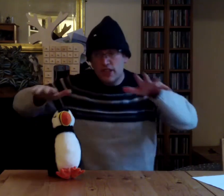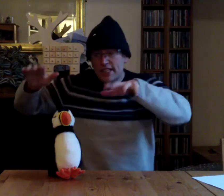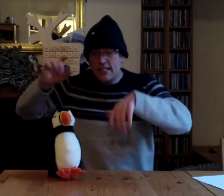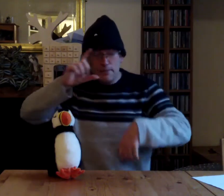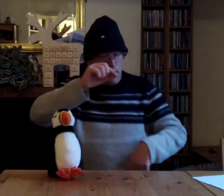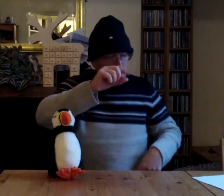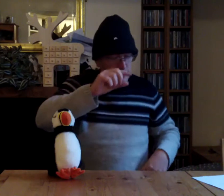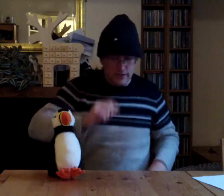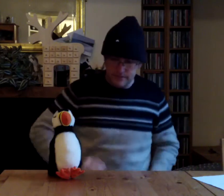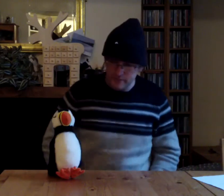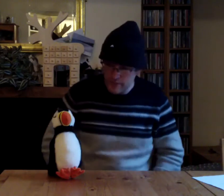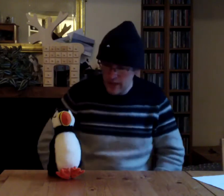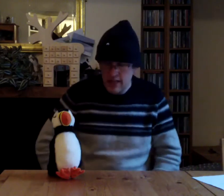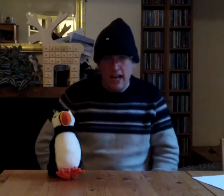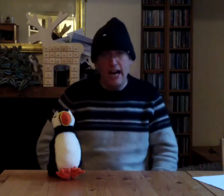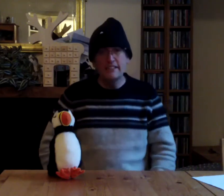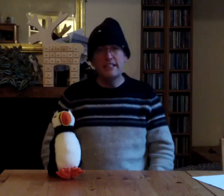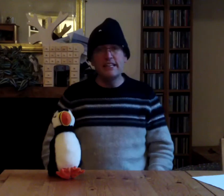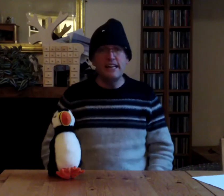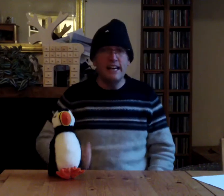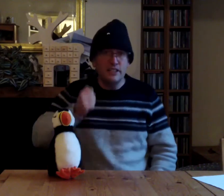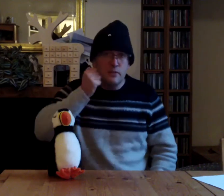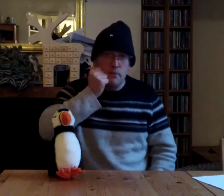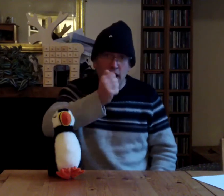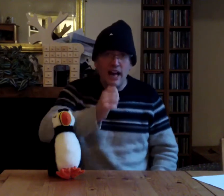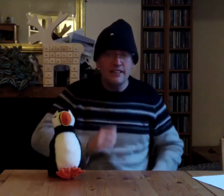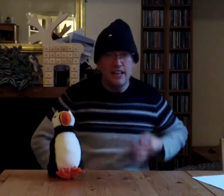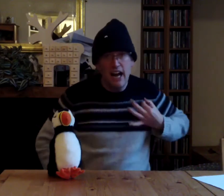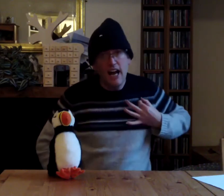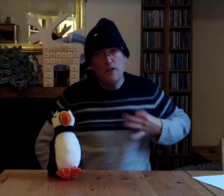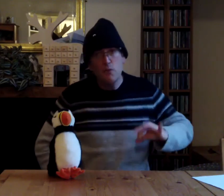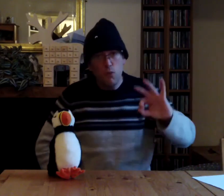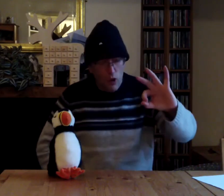sea bird, and he is black and white,